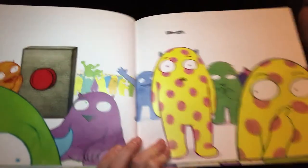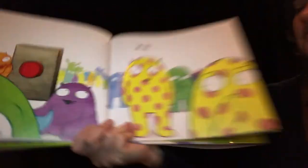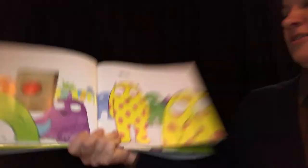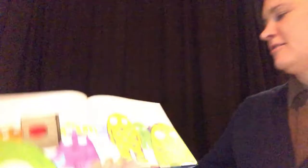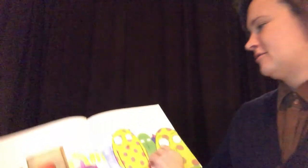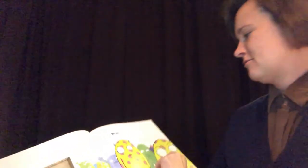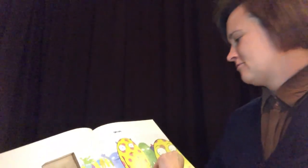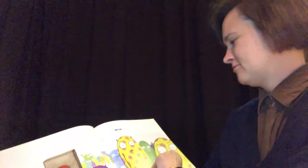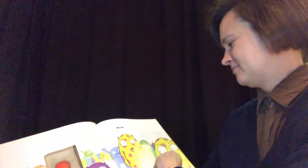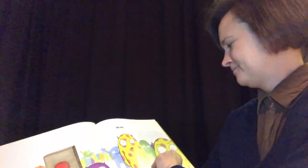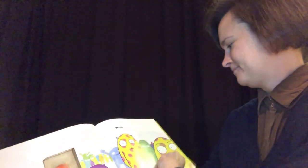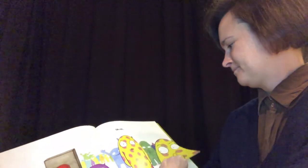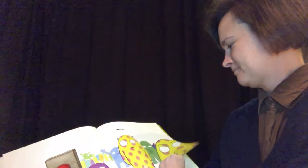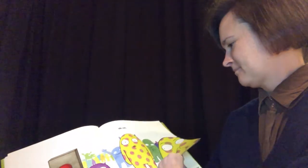Oh, no.